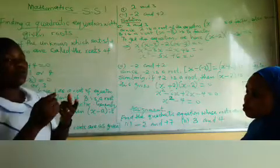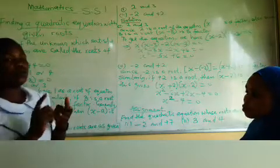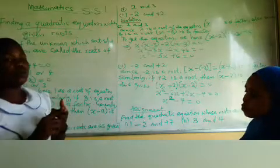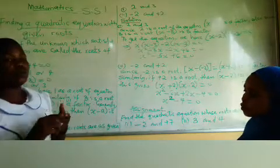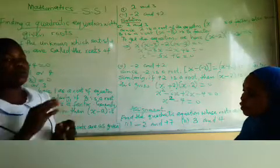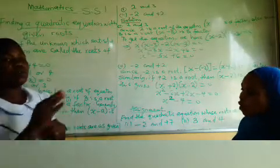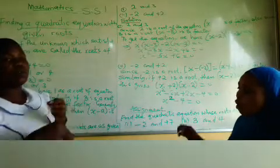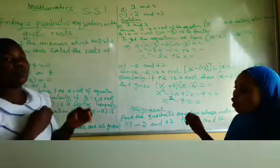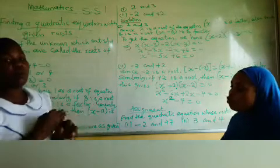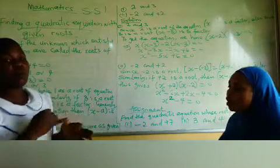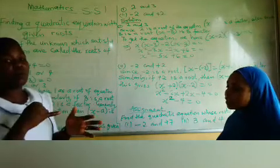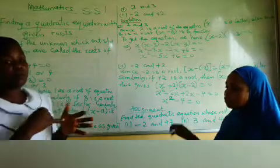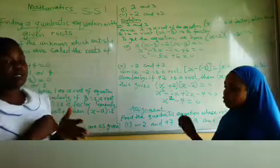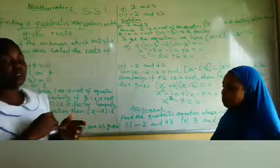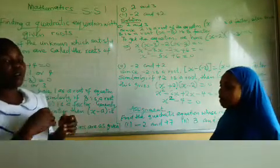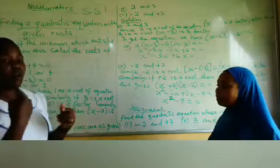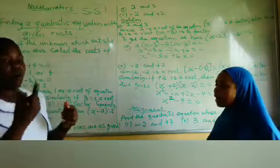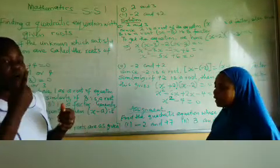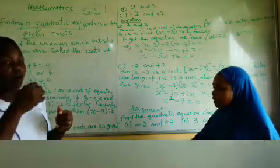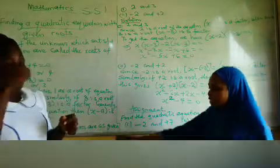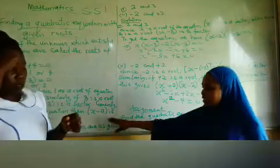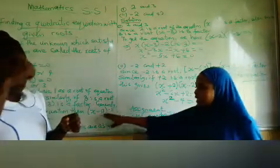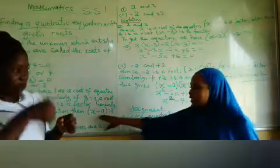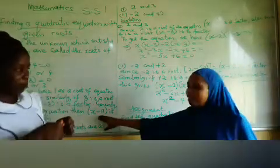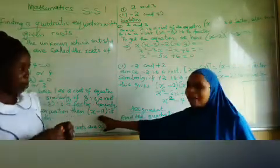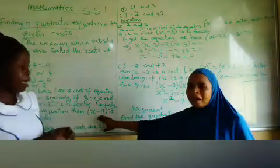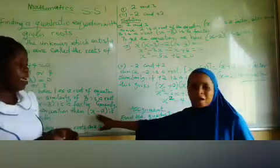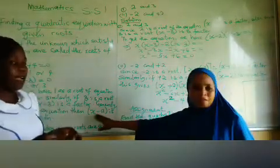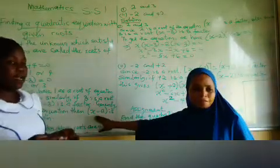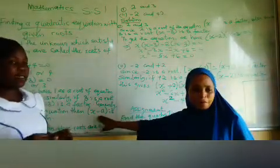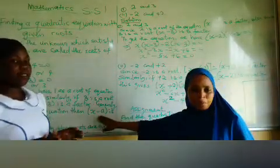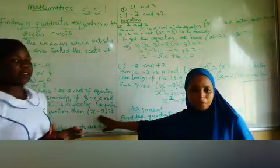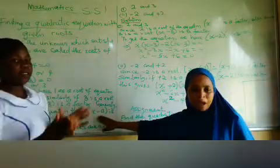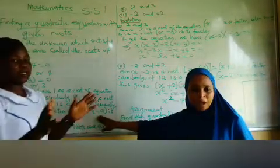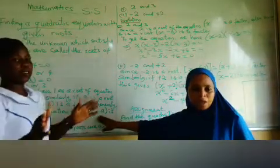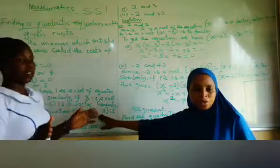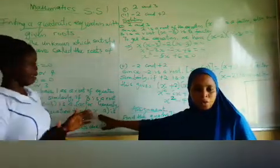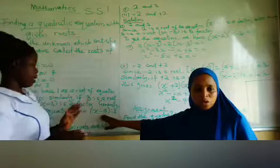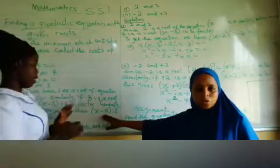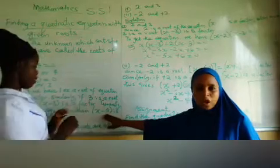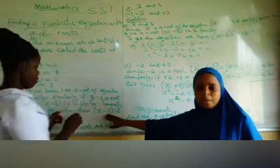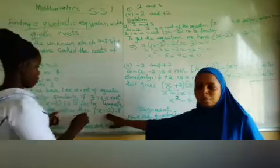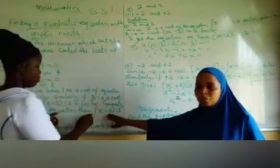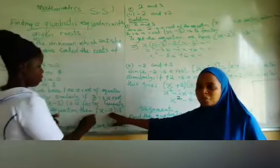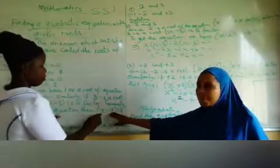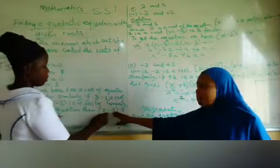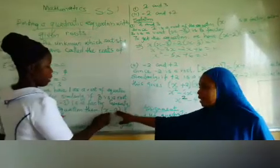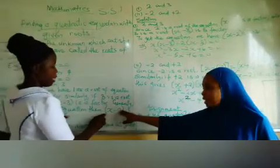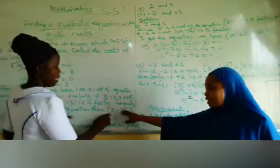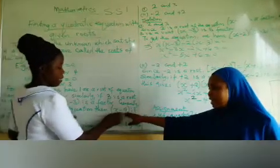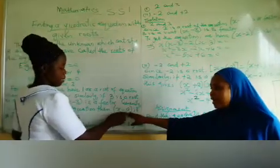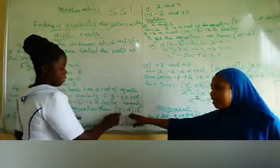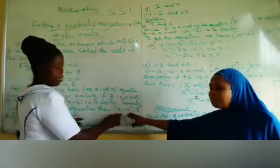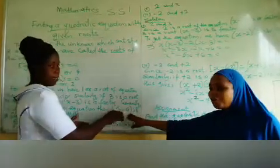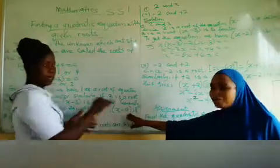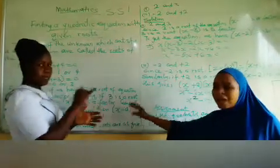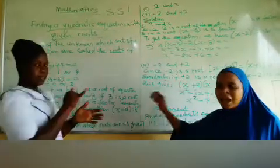roots, always remember the general formula. Once you are able to remember the general formula